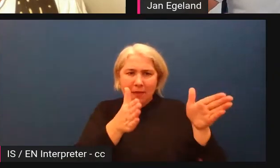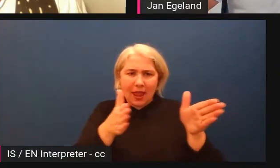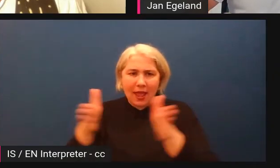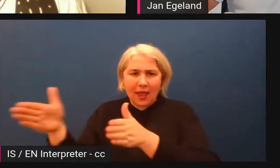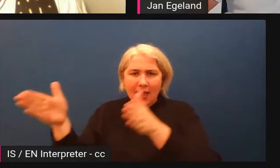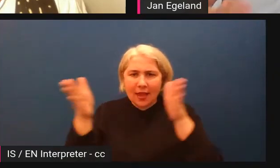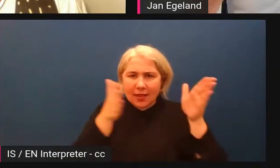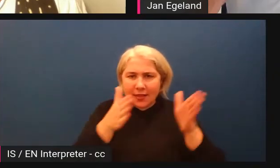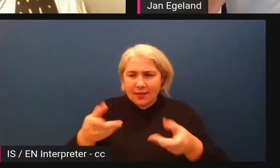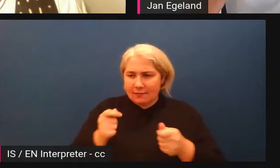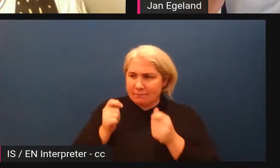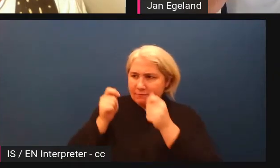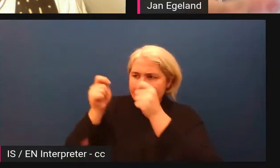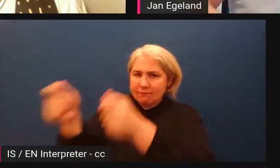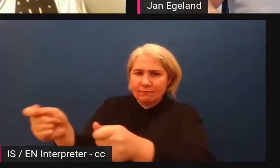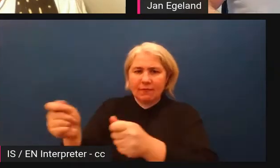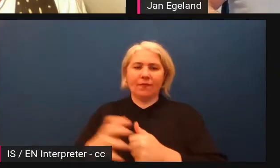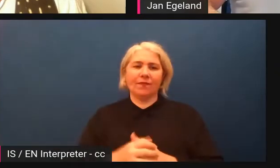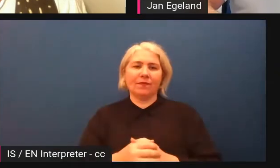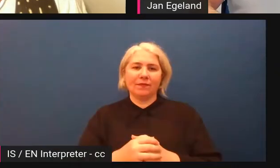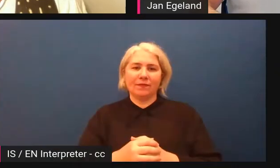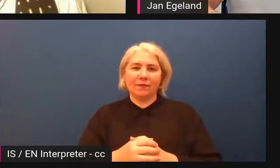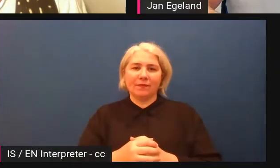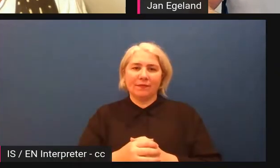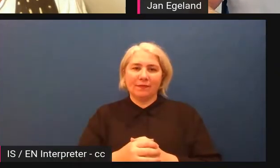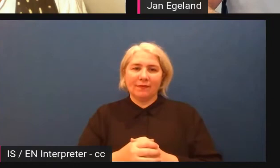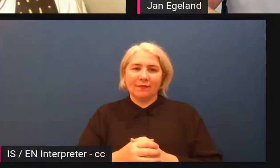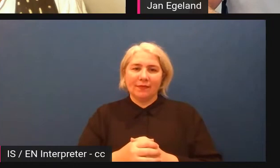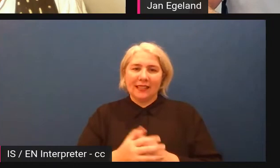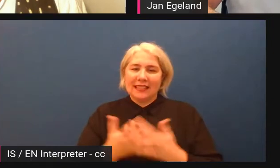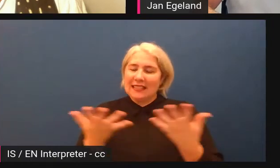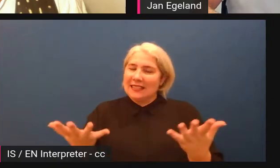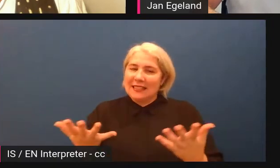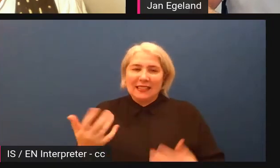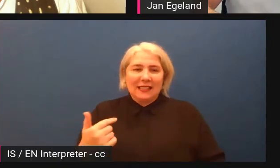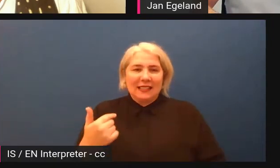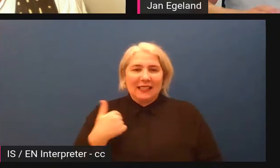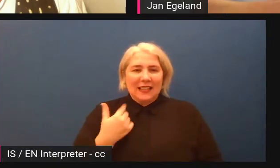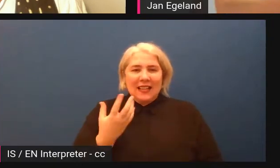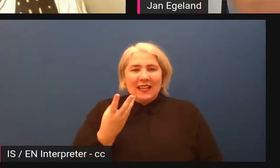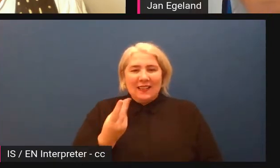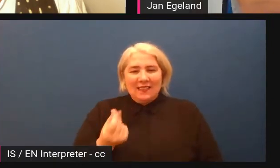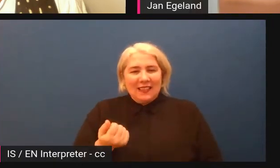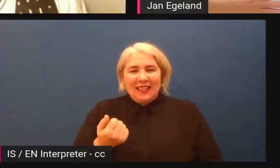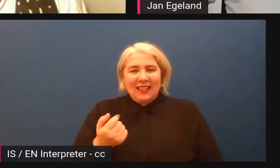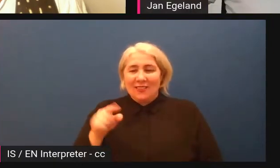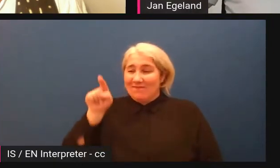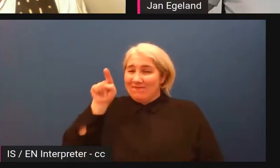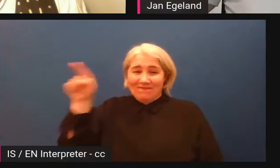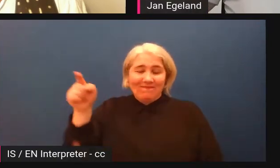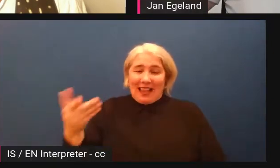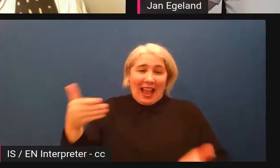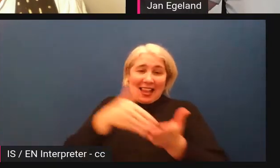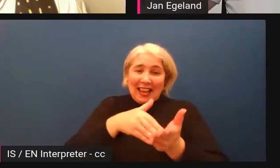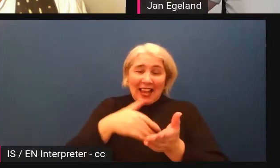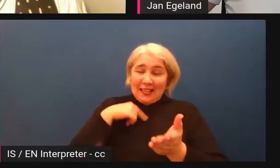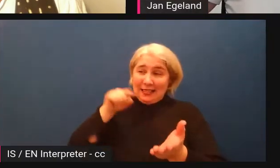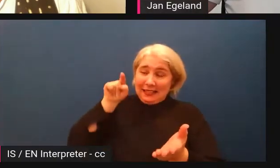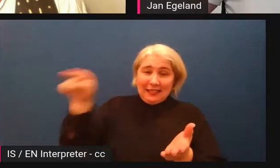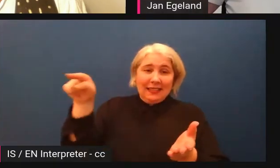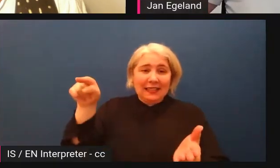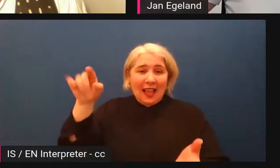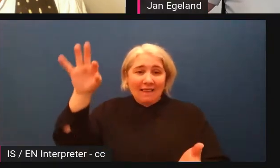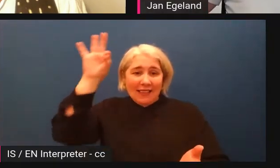But it is, I mean, again, Afghanistan is a very, very good example. We lost now